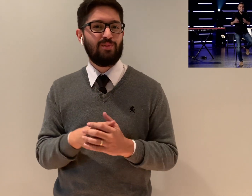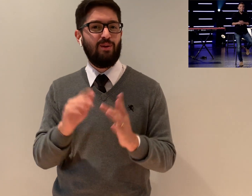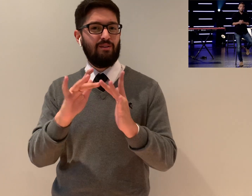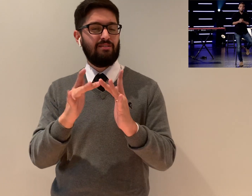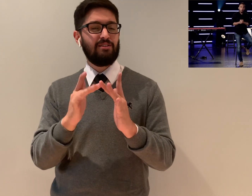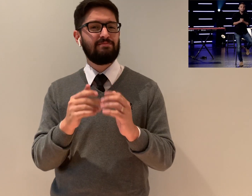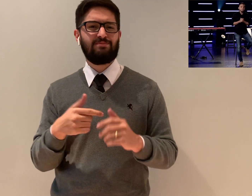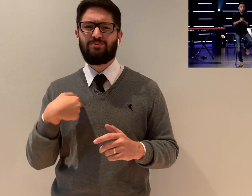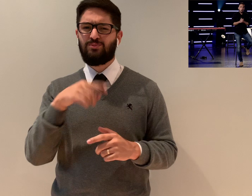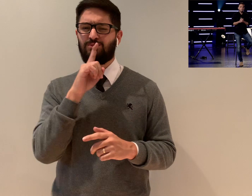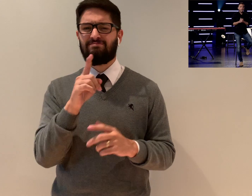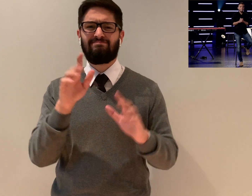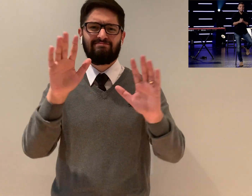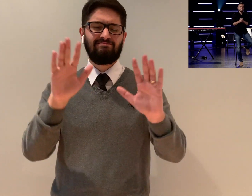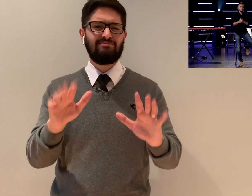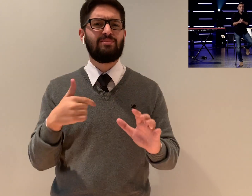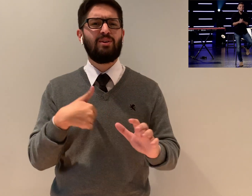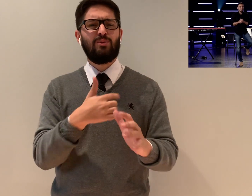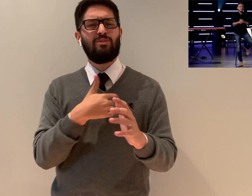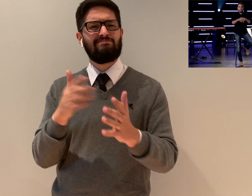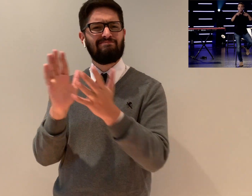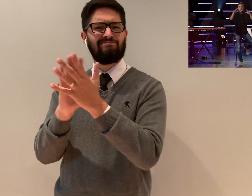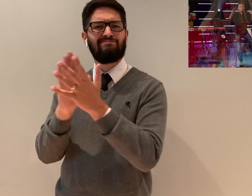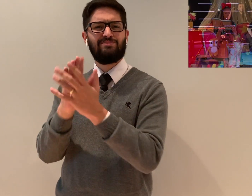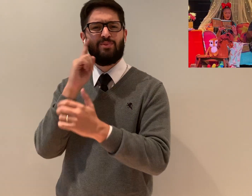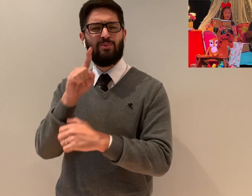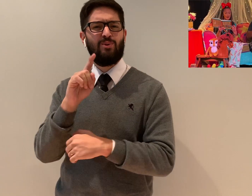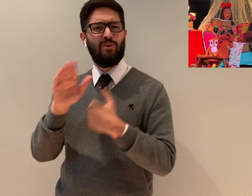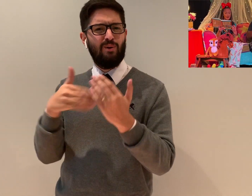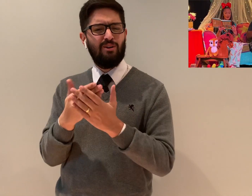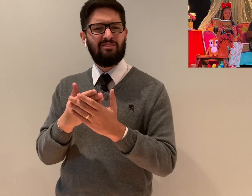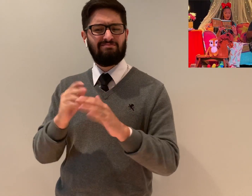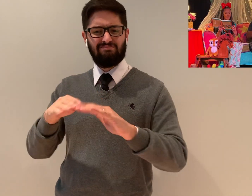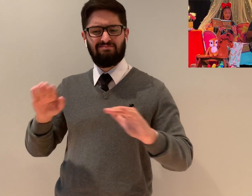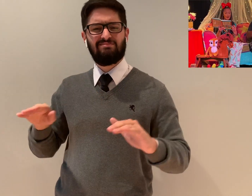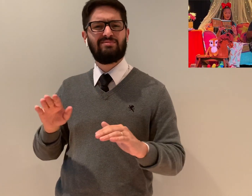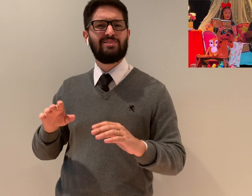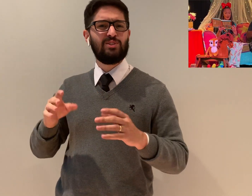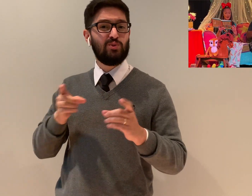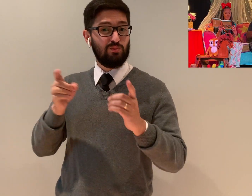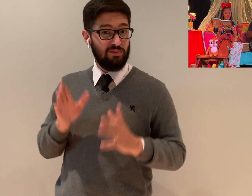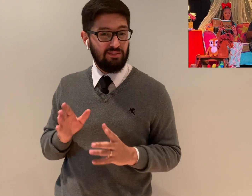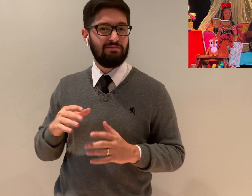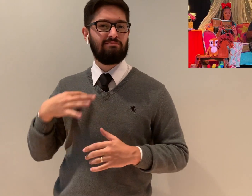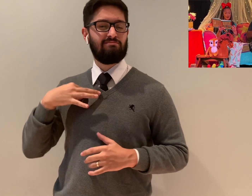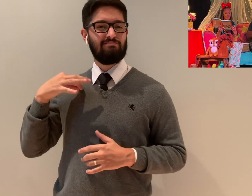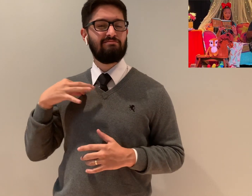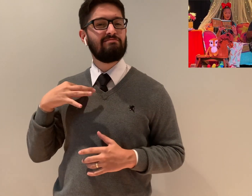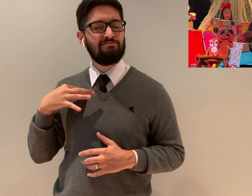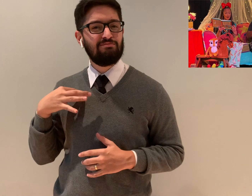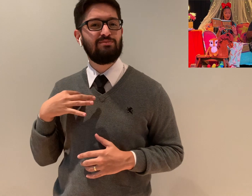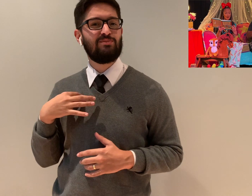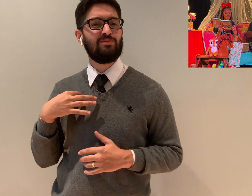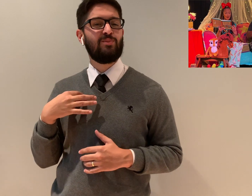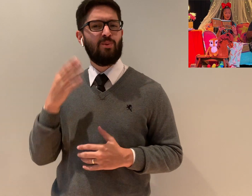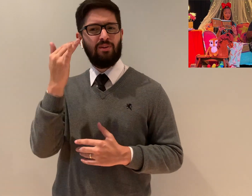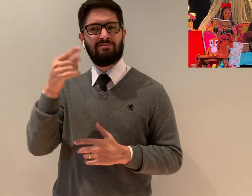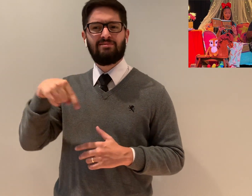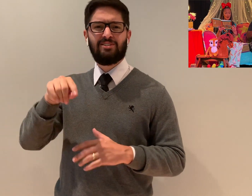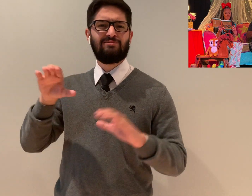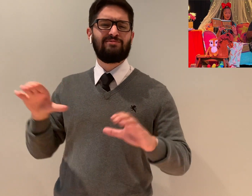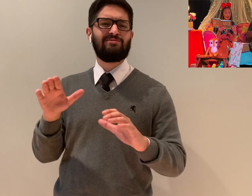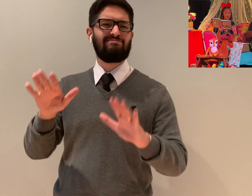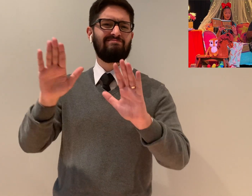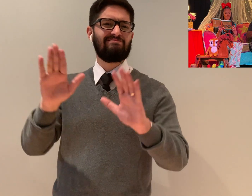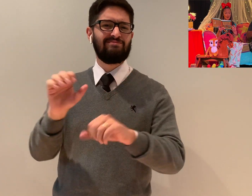in and watch it online. It is amazing. And I want to give it up for all the kids directors and volunteers.